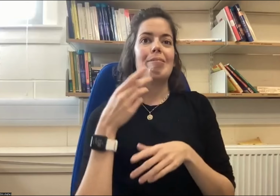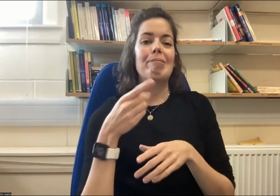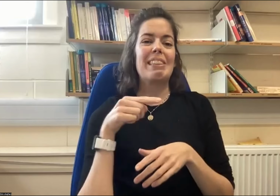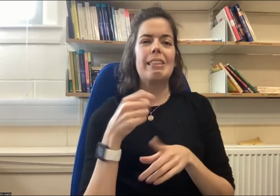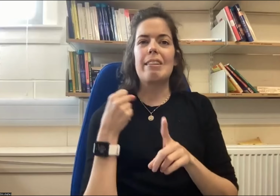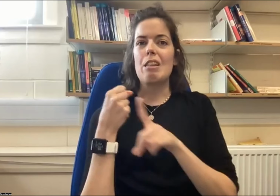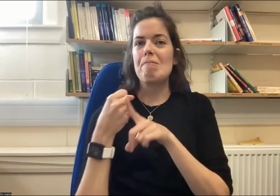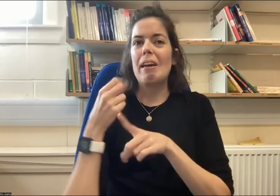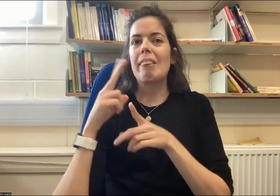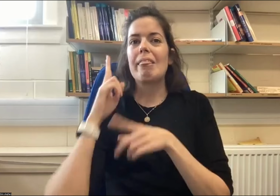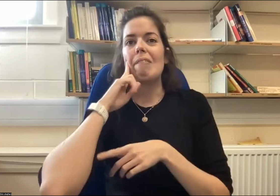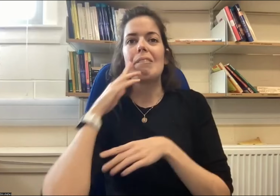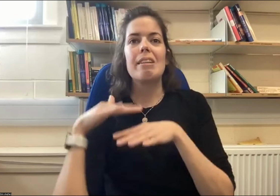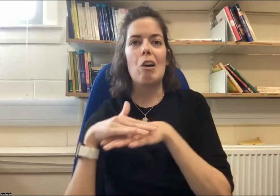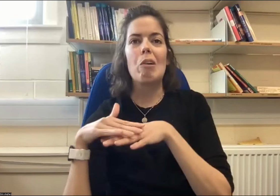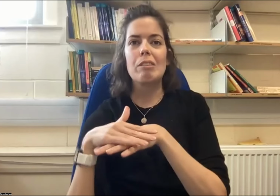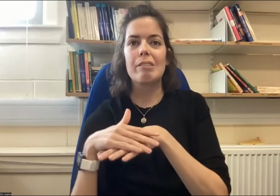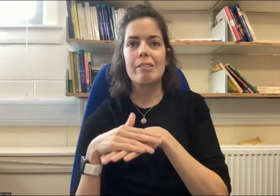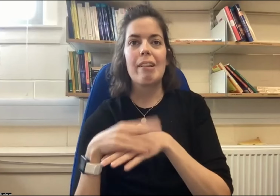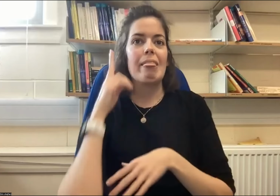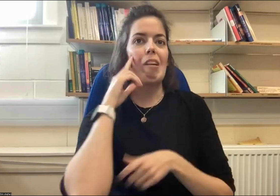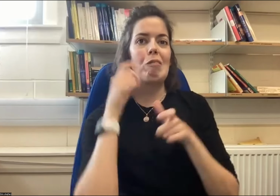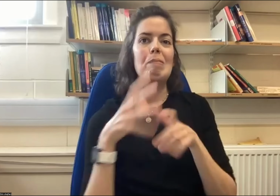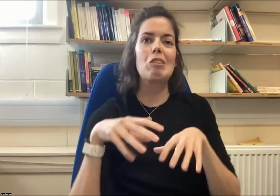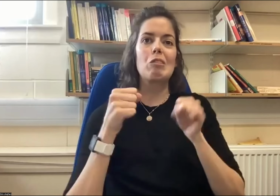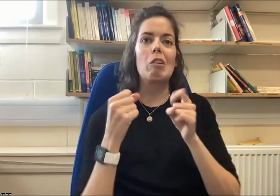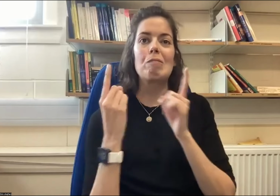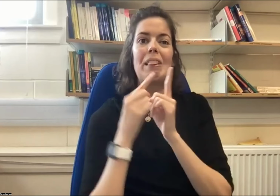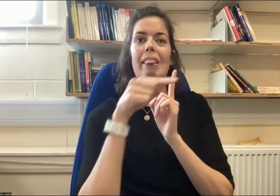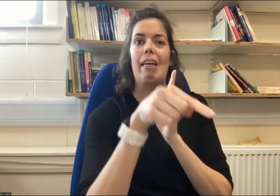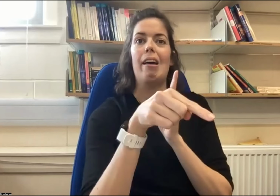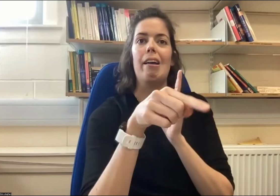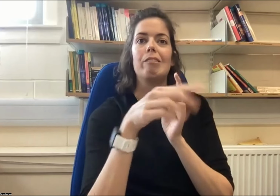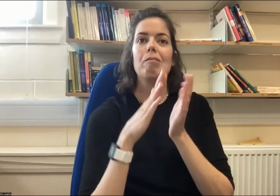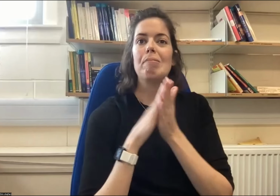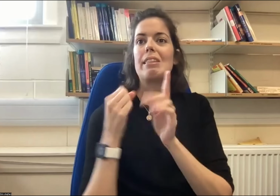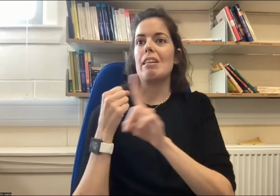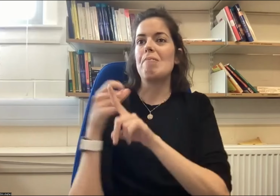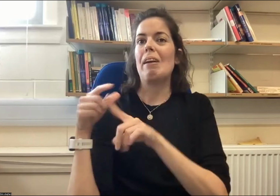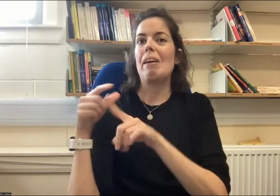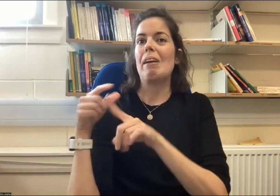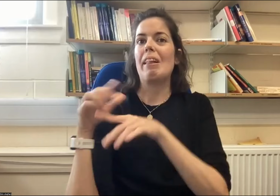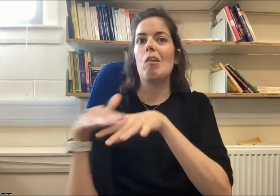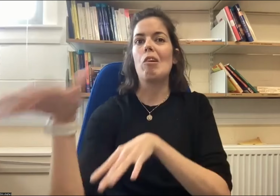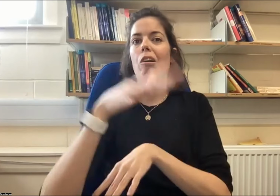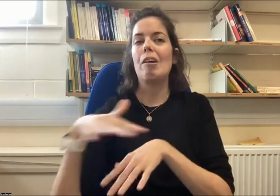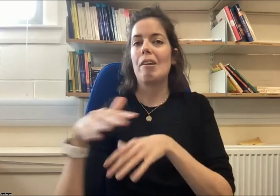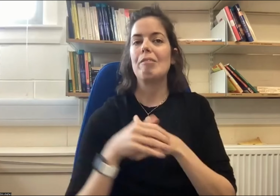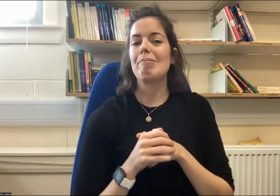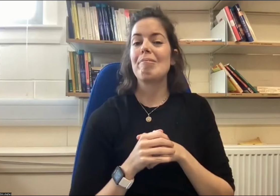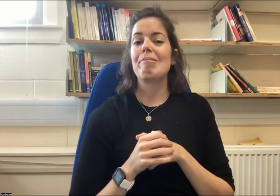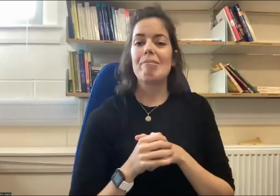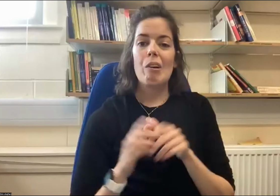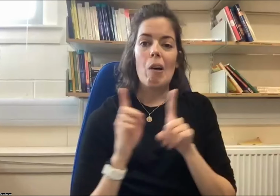coaches, and that had an impact on the creation of deaf networks, because deaf people started to meet in the